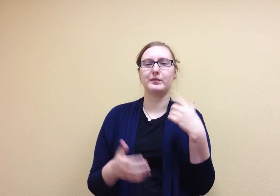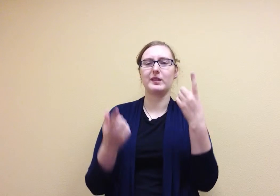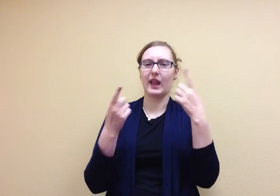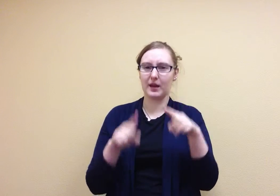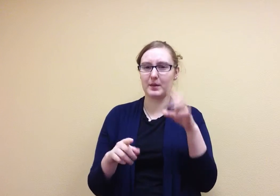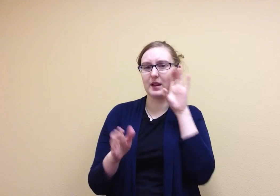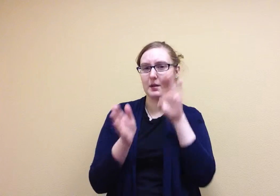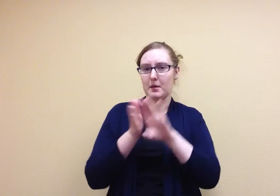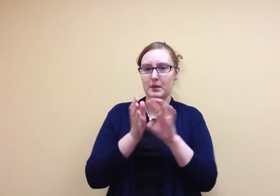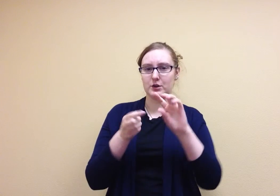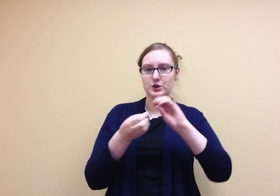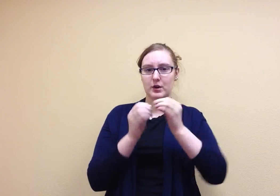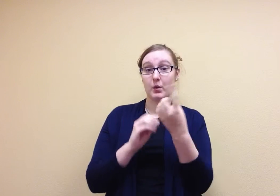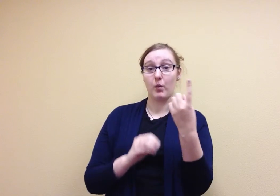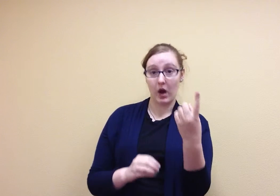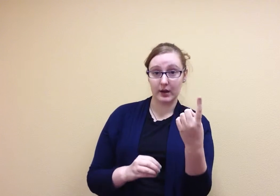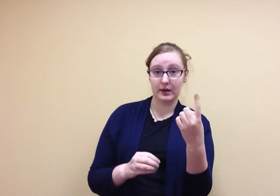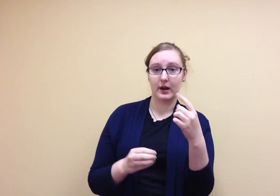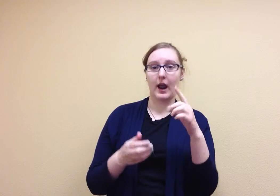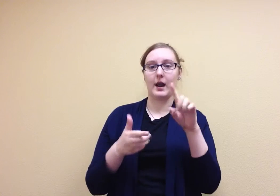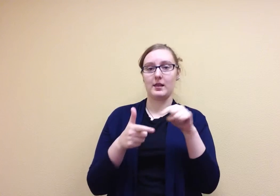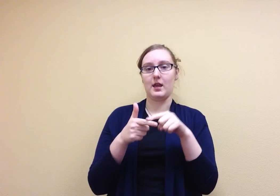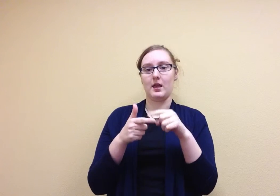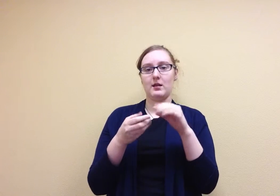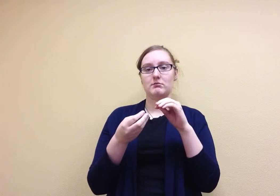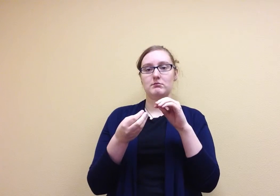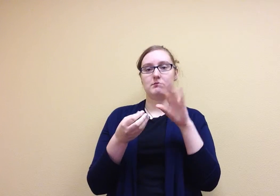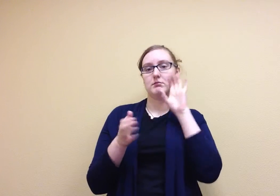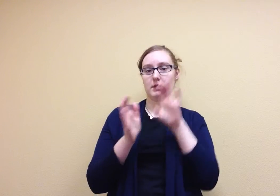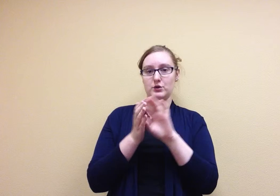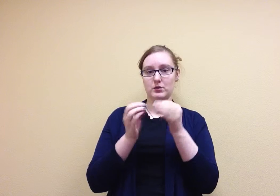picture and what's happening in that second picture.